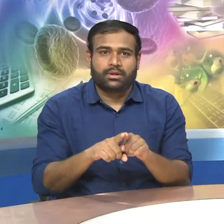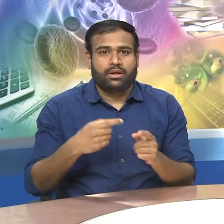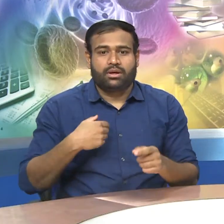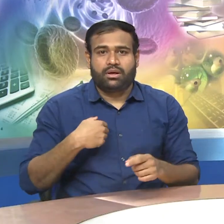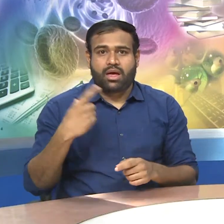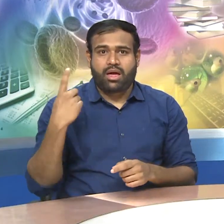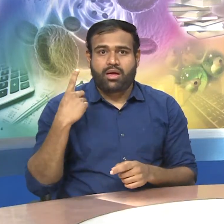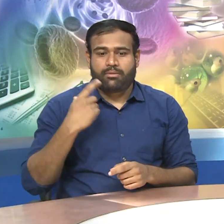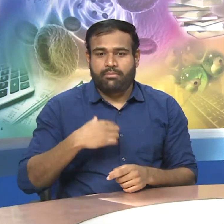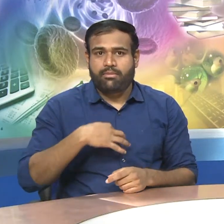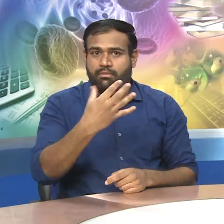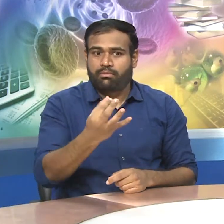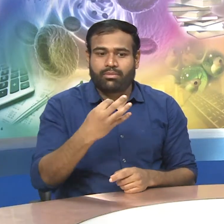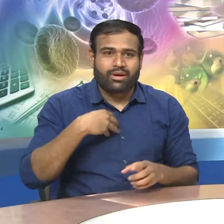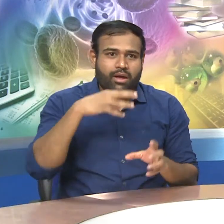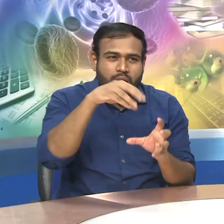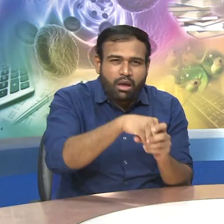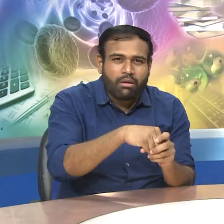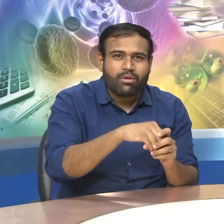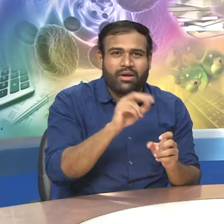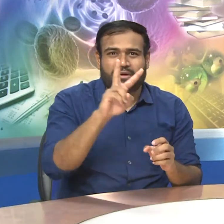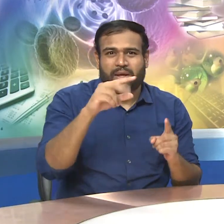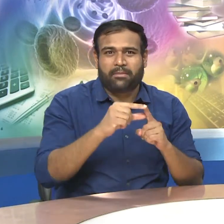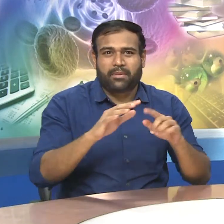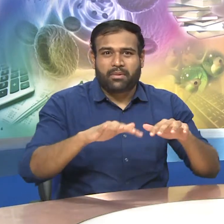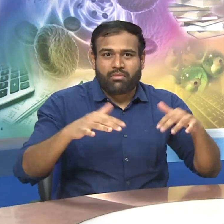Not hold any office of profit.